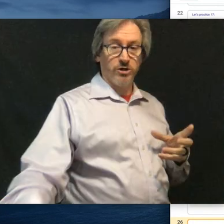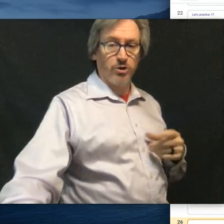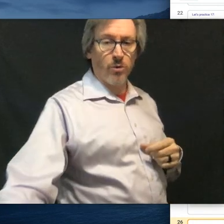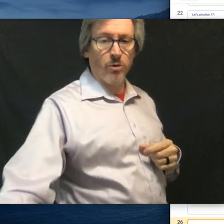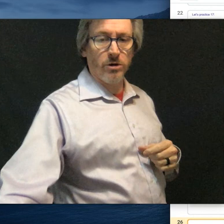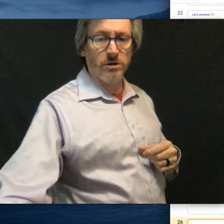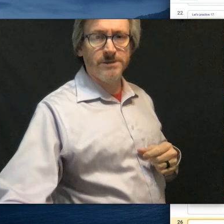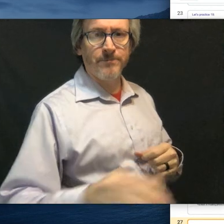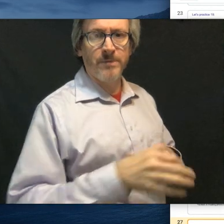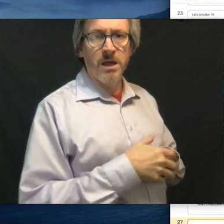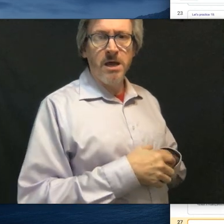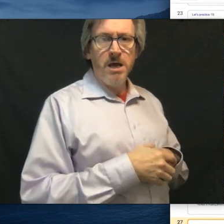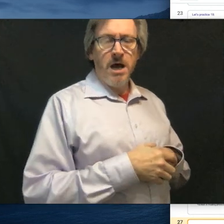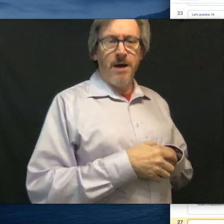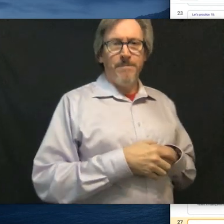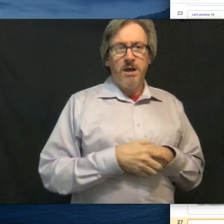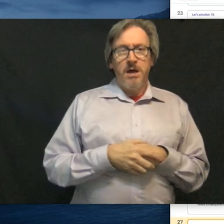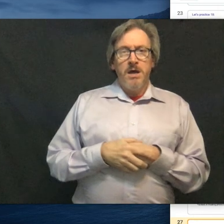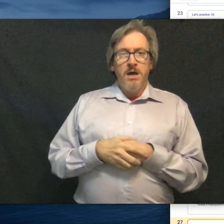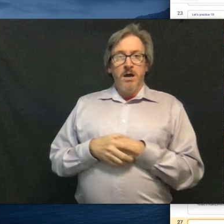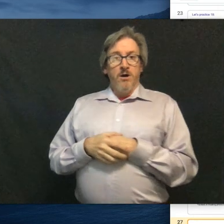or short words.